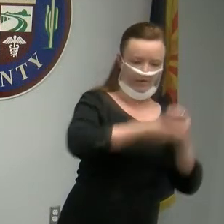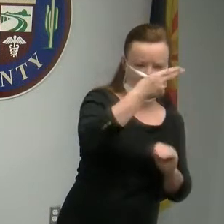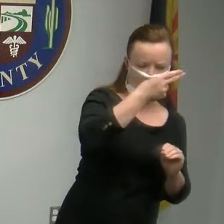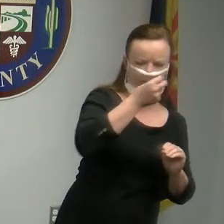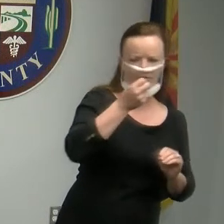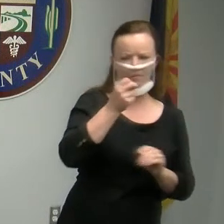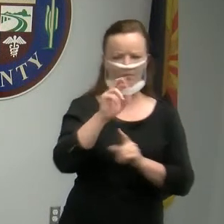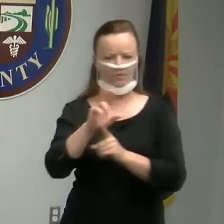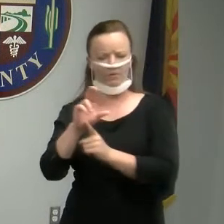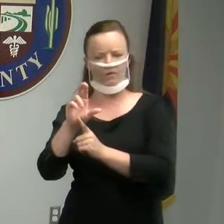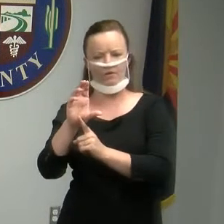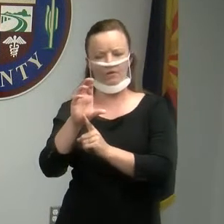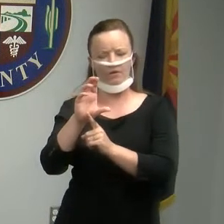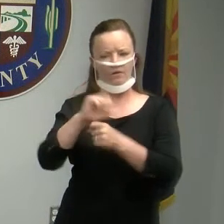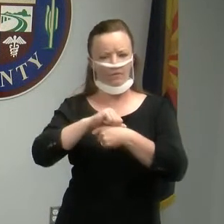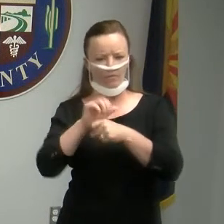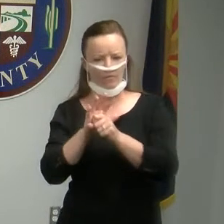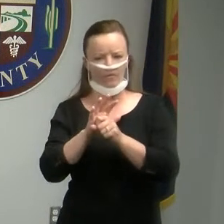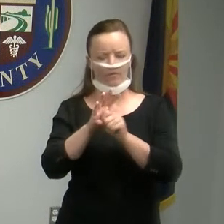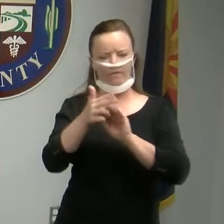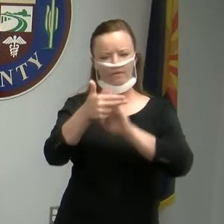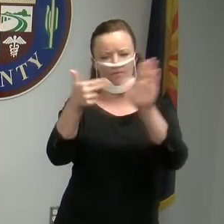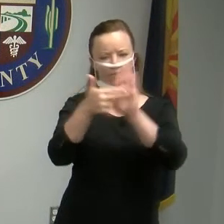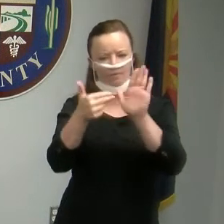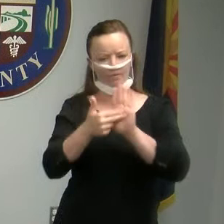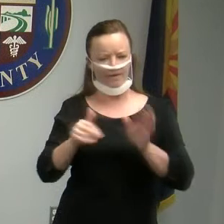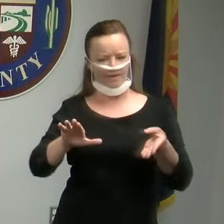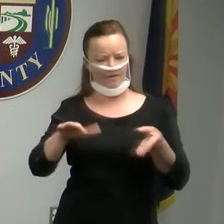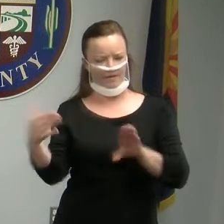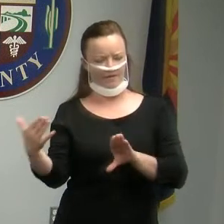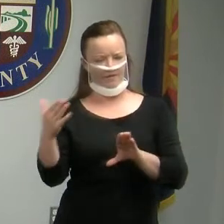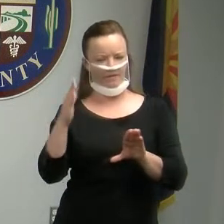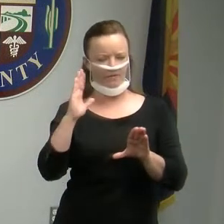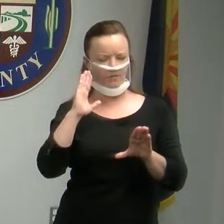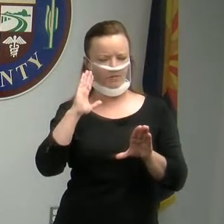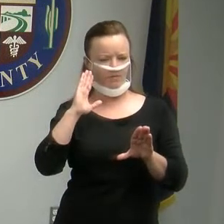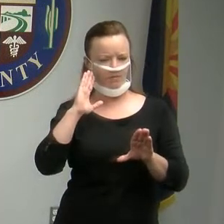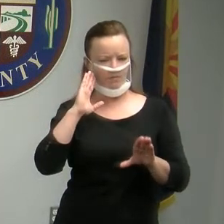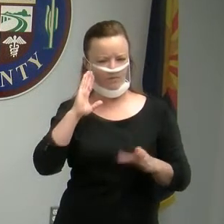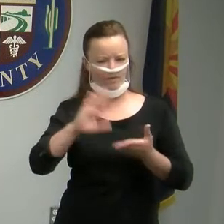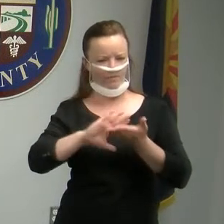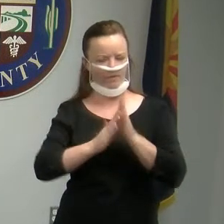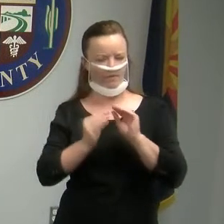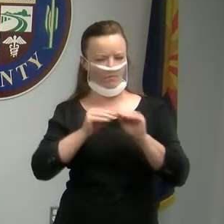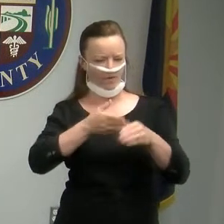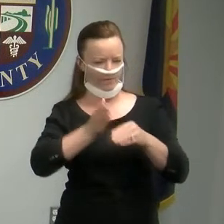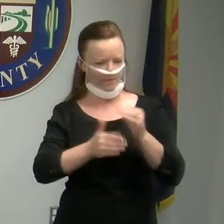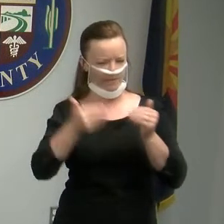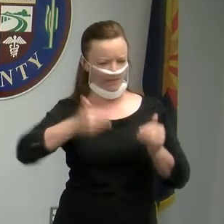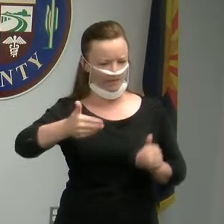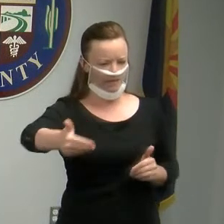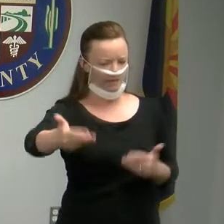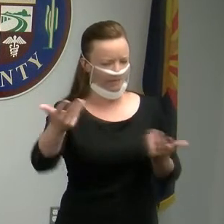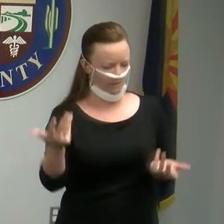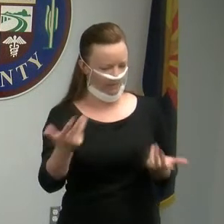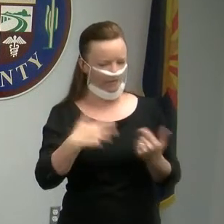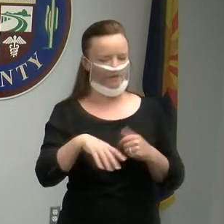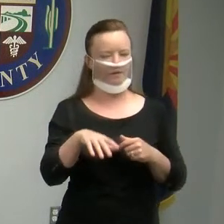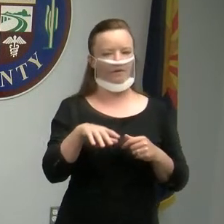COVID over time getting more complete, or anything that could be happening. All right, Dr. Sunshine,